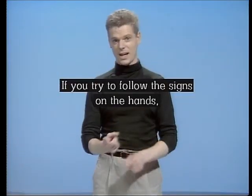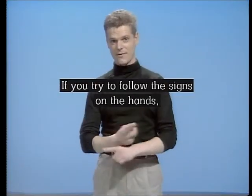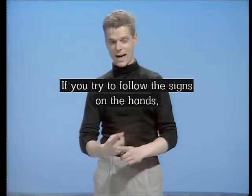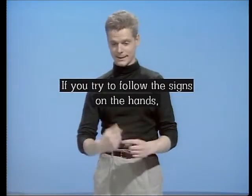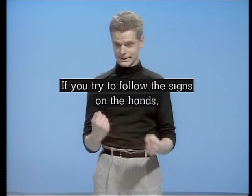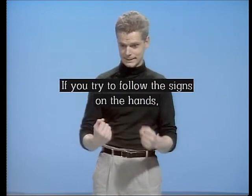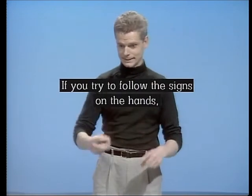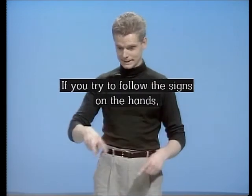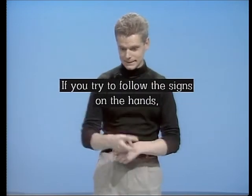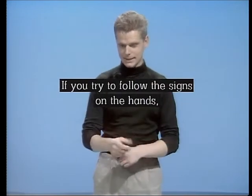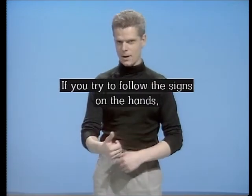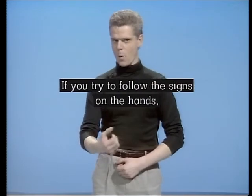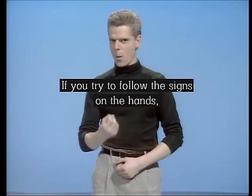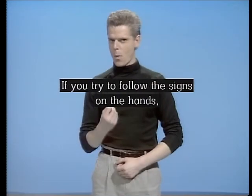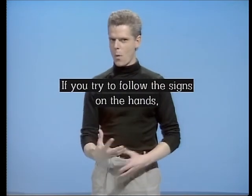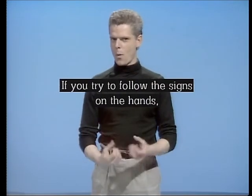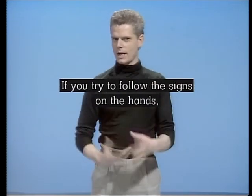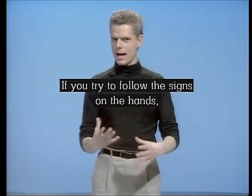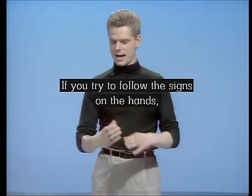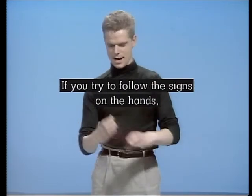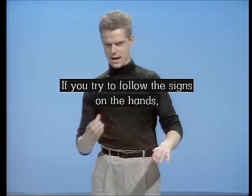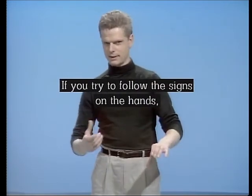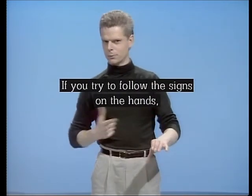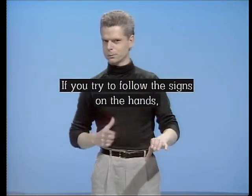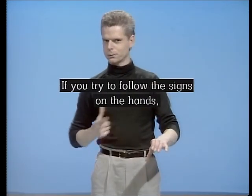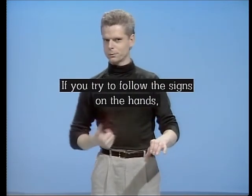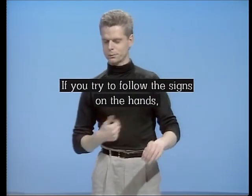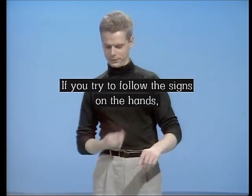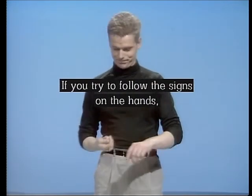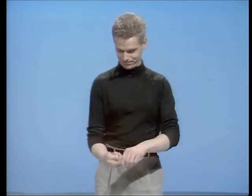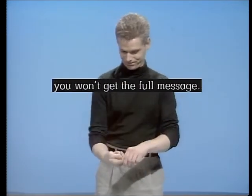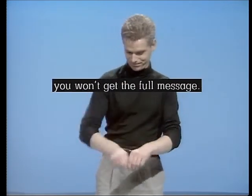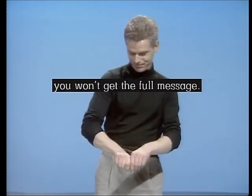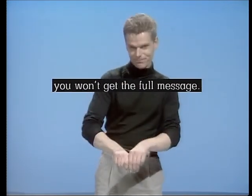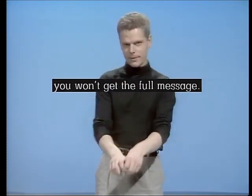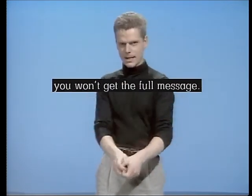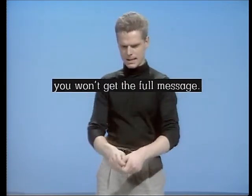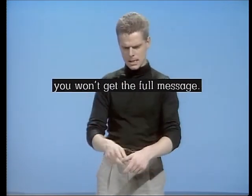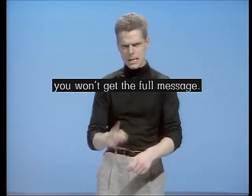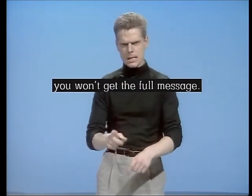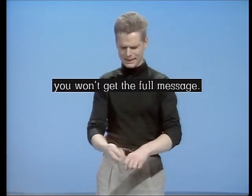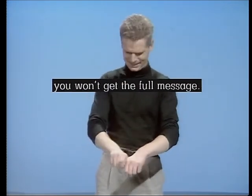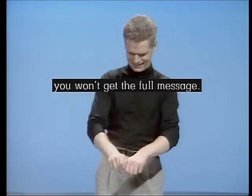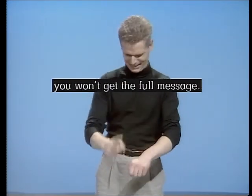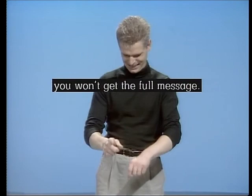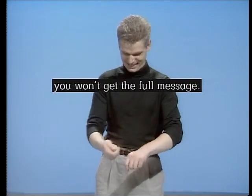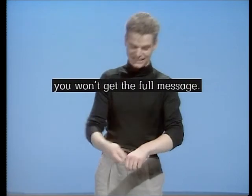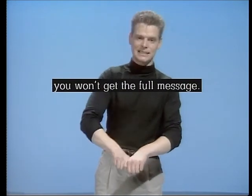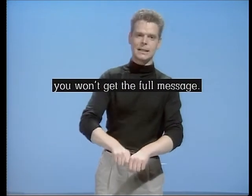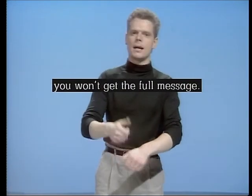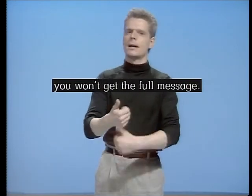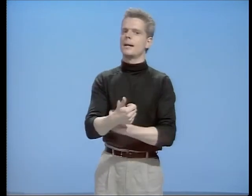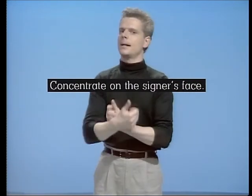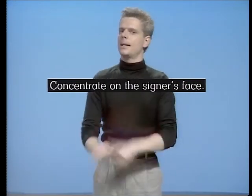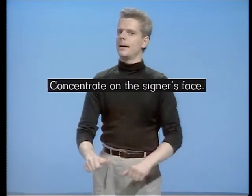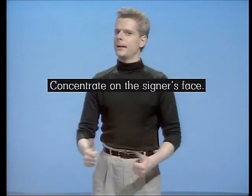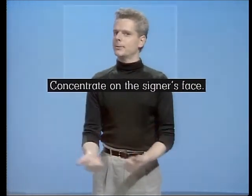This is quite an important point. If you try to follow the signs on the hands, you won't get the full message. So it's best to train yourself